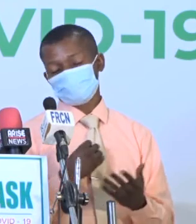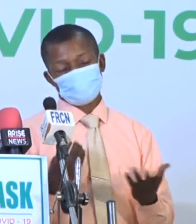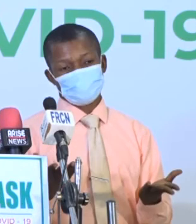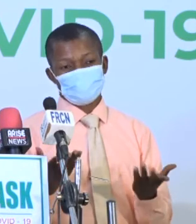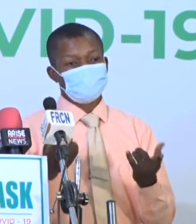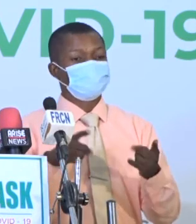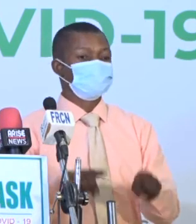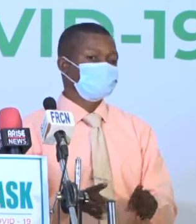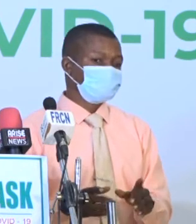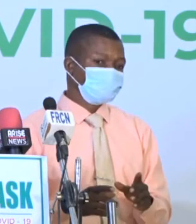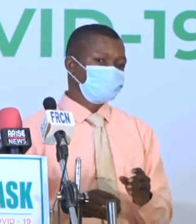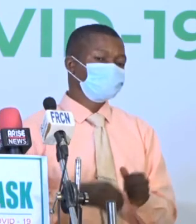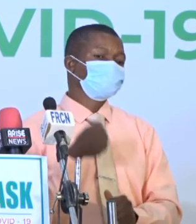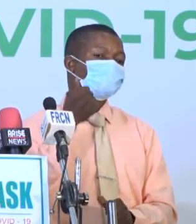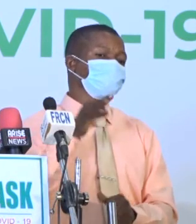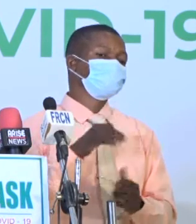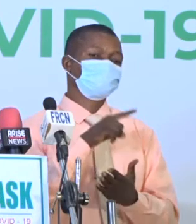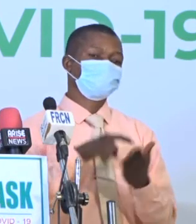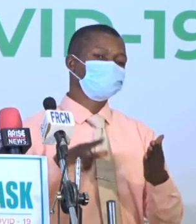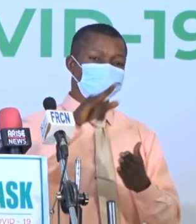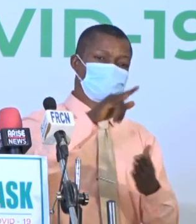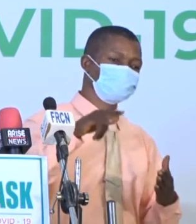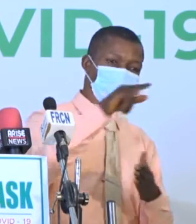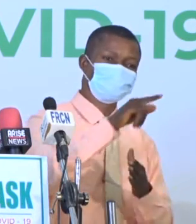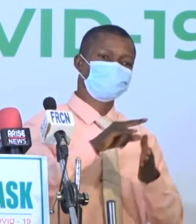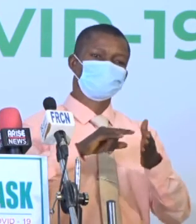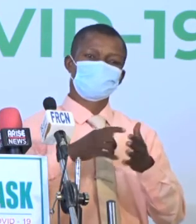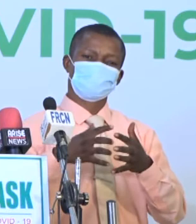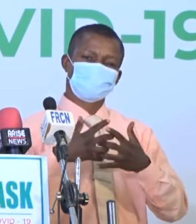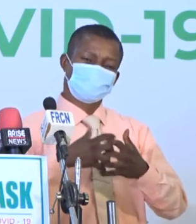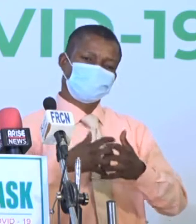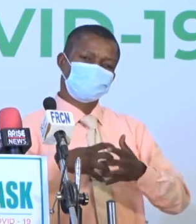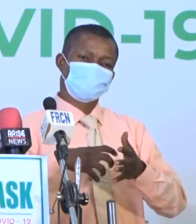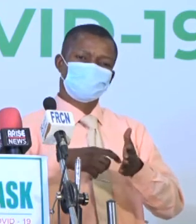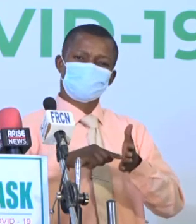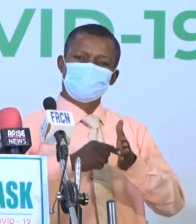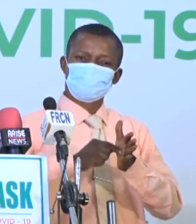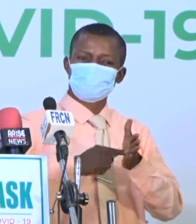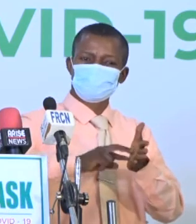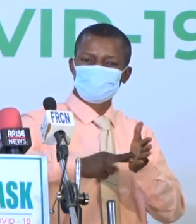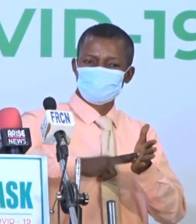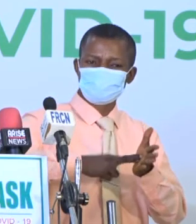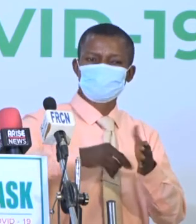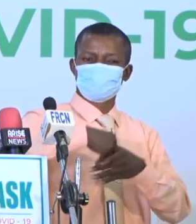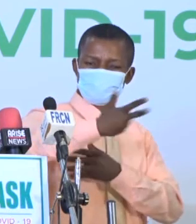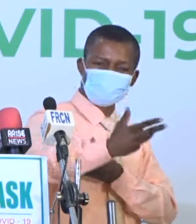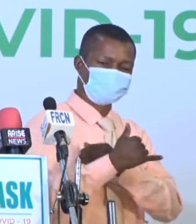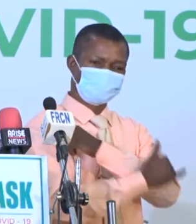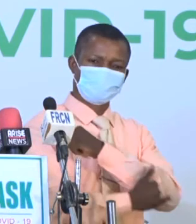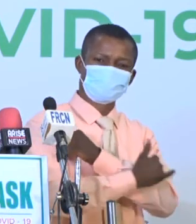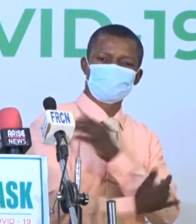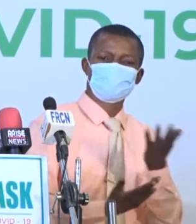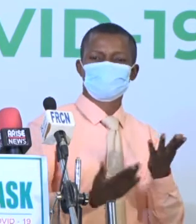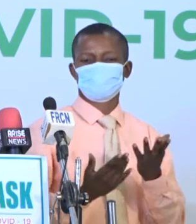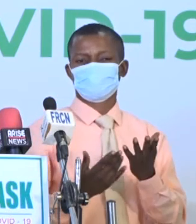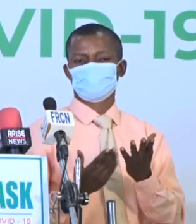most of these aircrafts are maintained outside Nigeria. Two issues with that. Because of the shutdown,